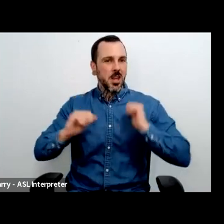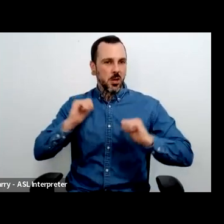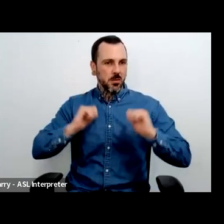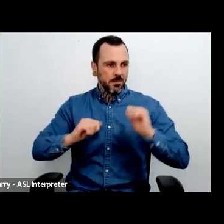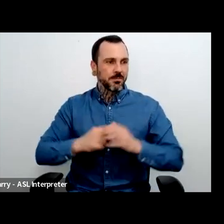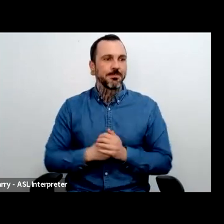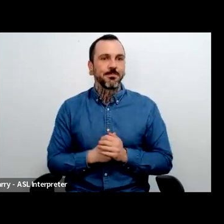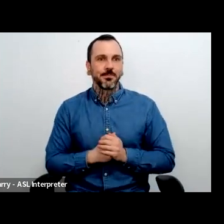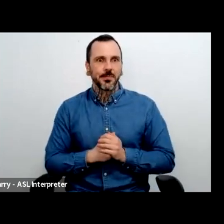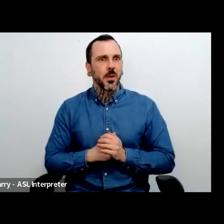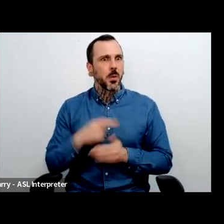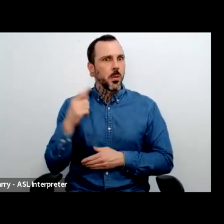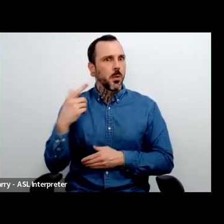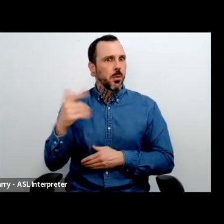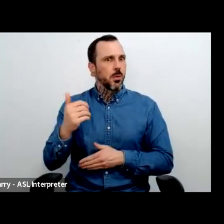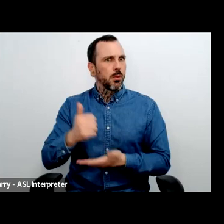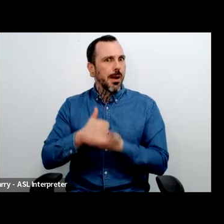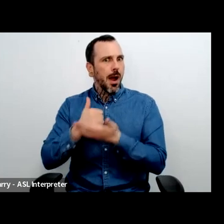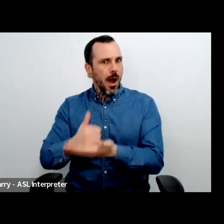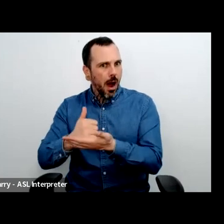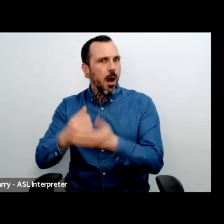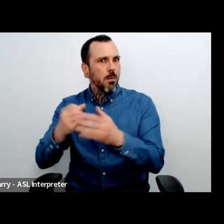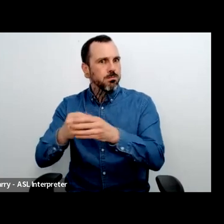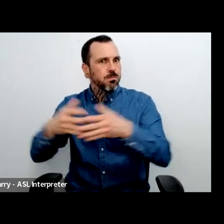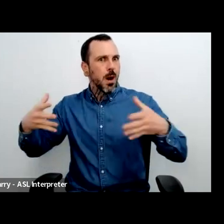world-renowned theatre in his time there.